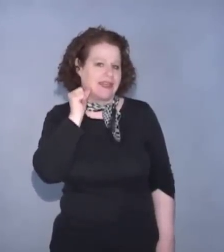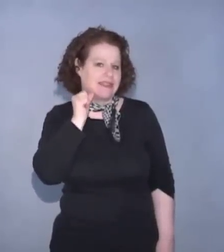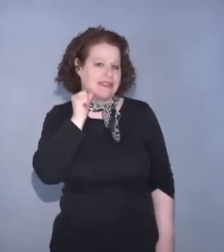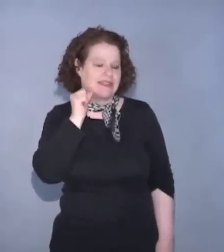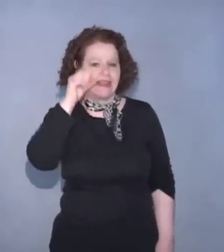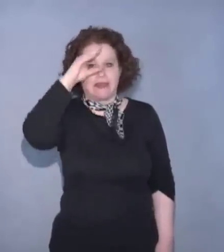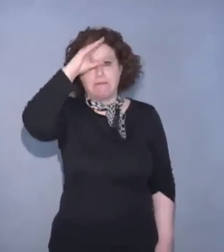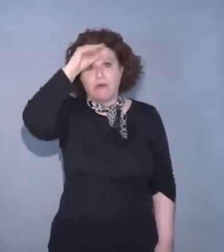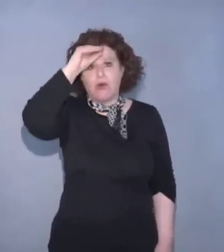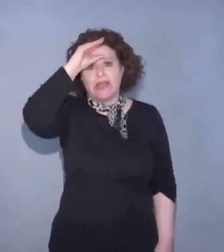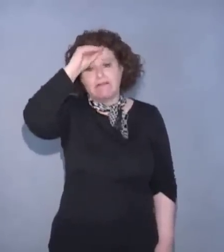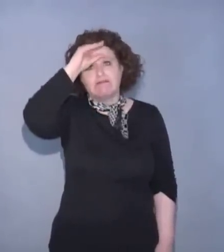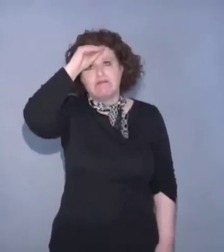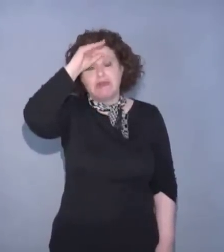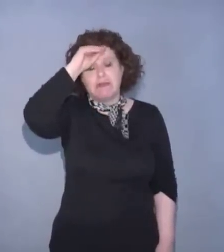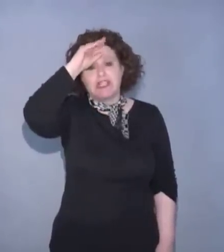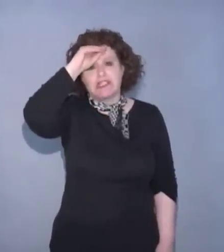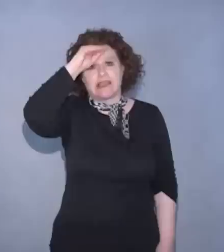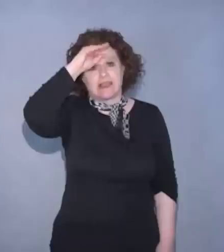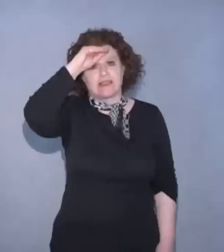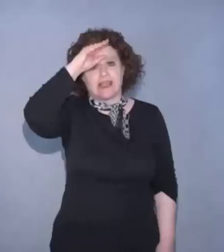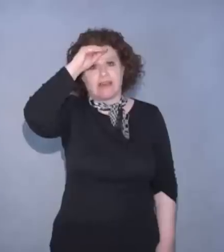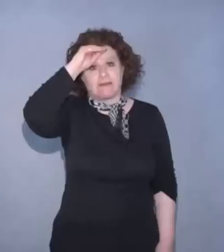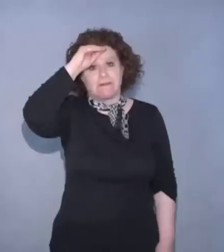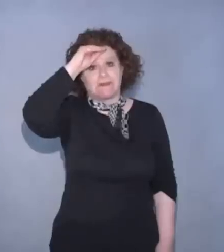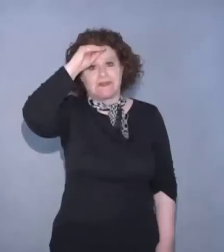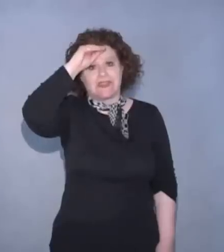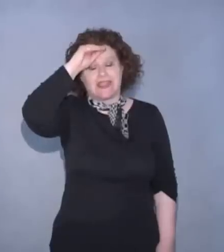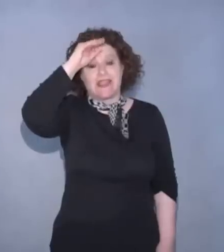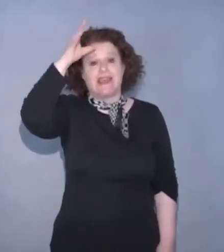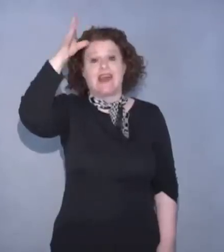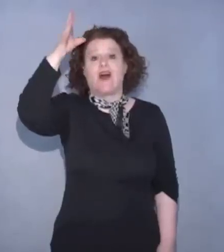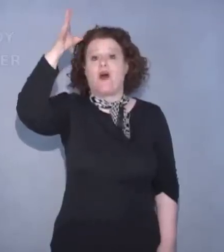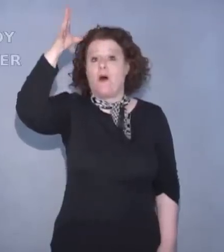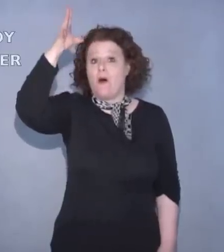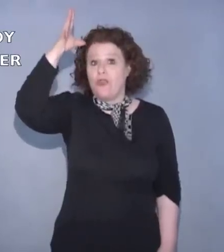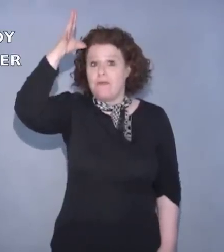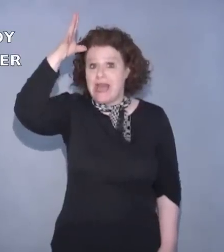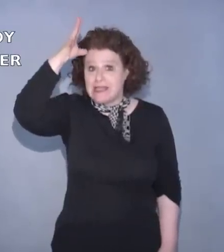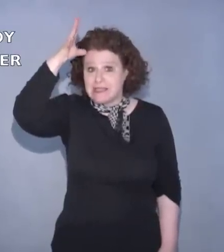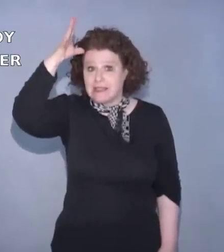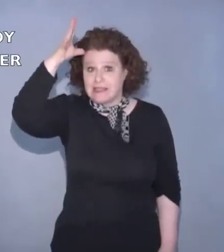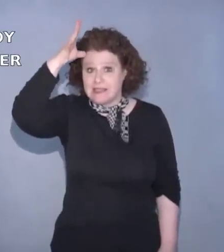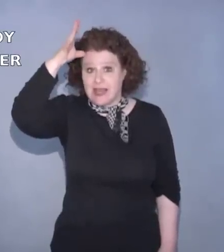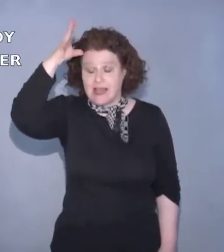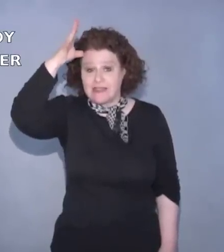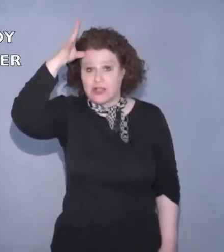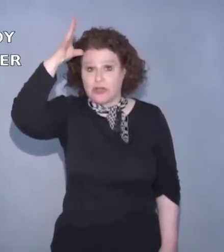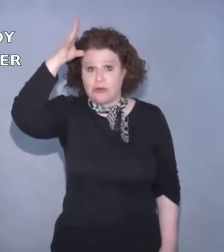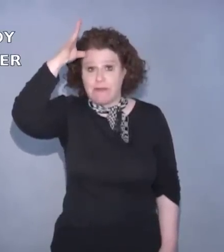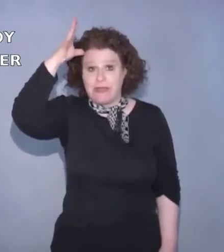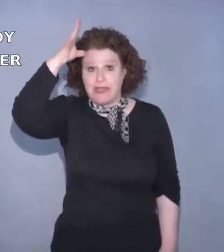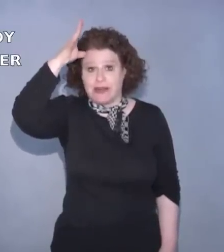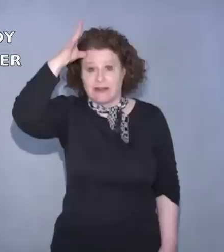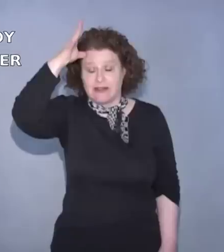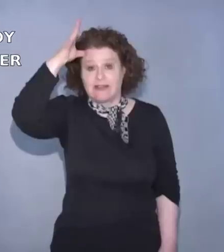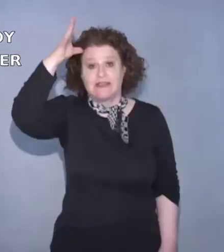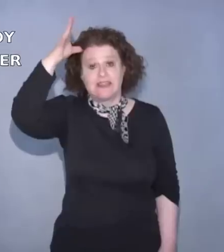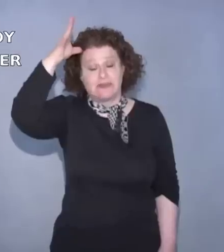this. And boy pretty much is like this now. All the masculine signs occur up here. So